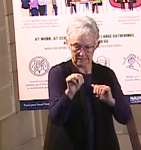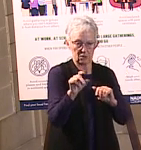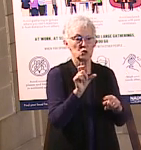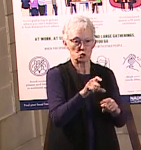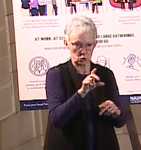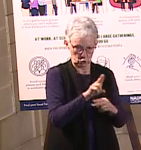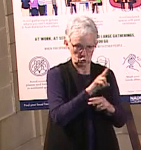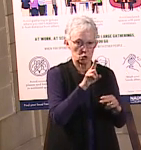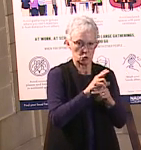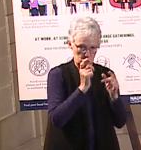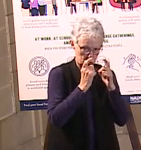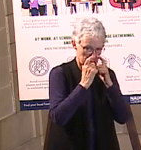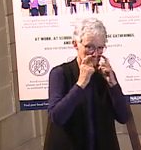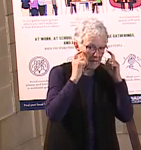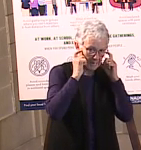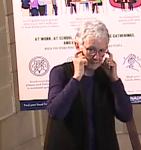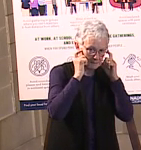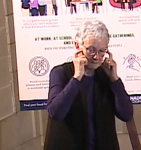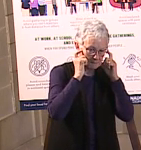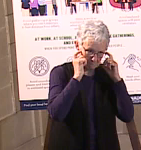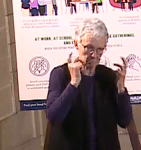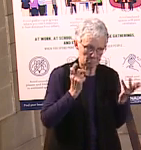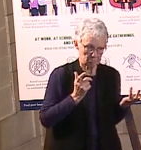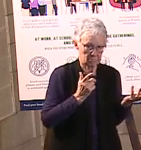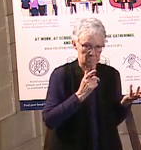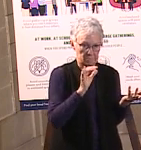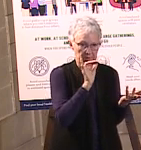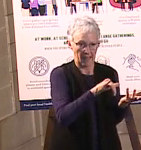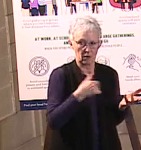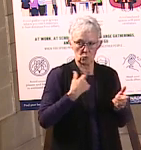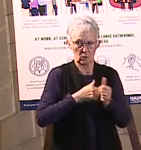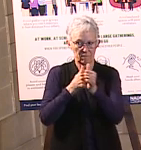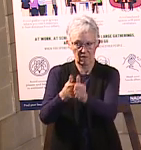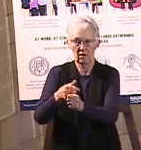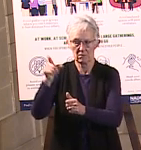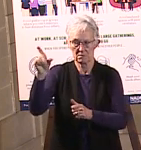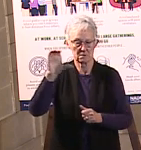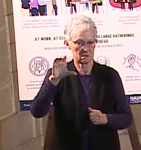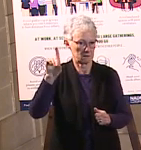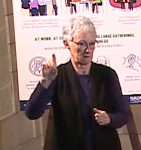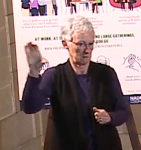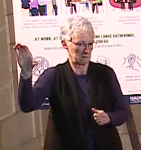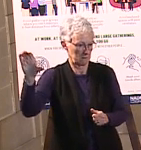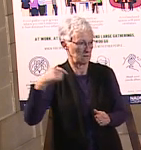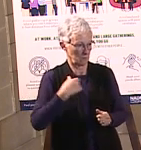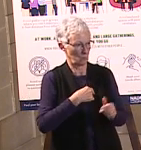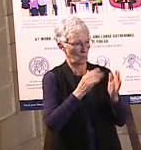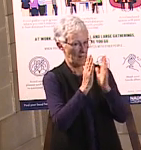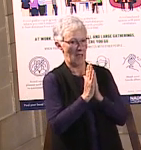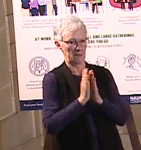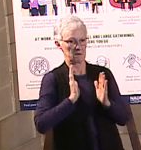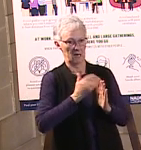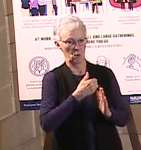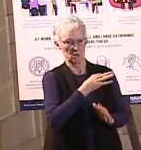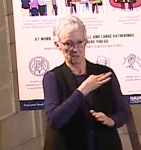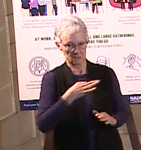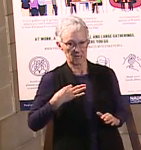agrees if you're closer than 6 feet for 15 minutes, you're likely to spread the virus, and that's when we're asking staff and patrons to wear